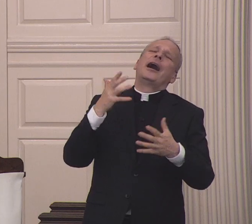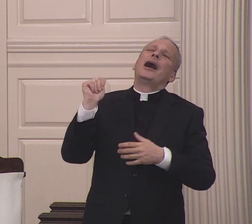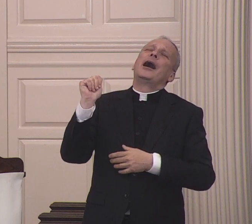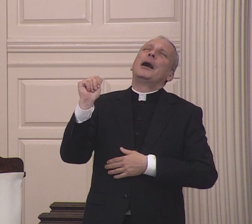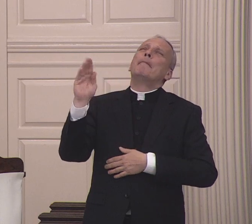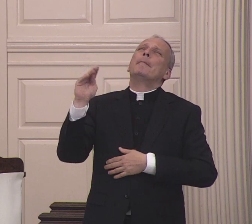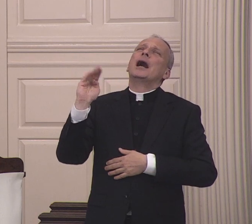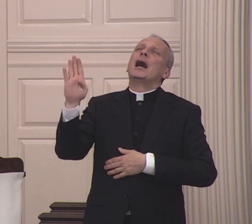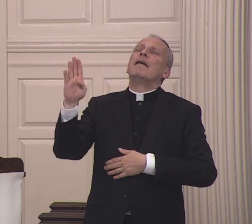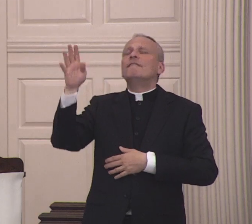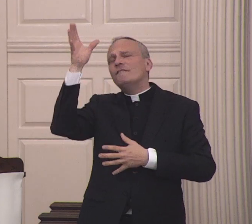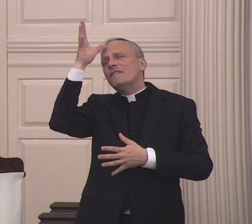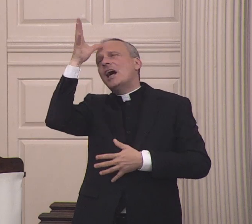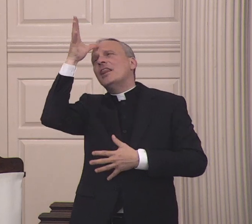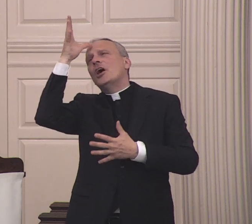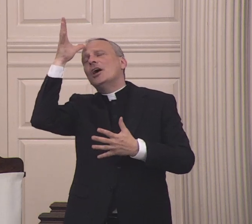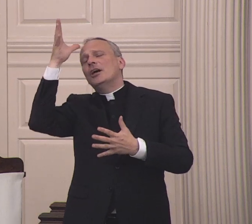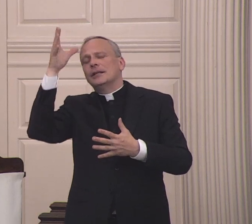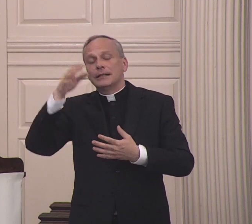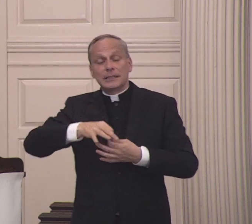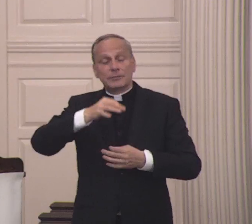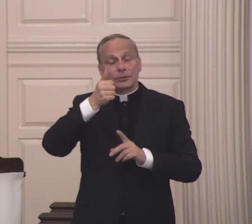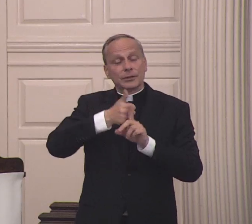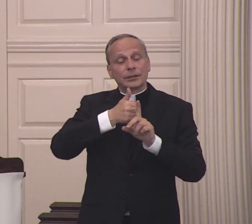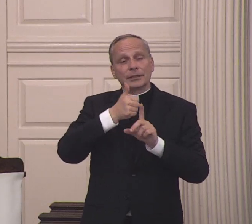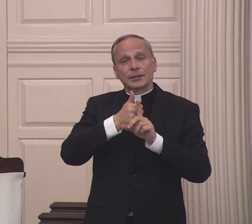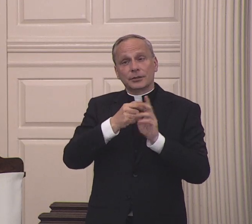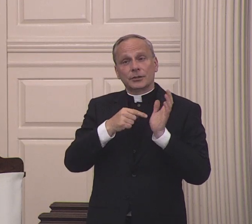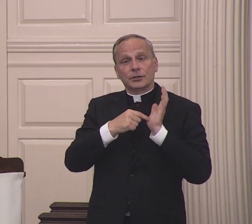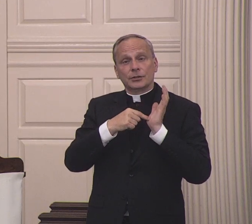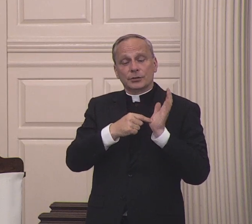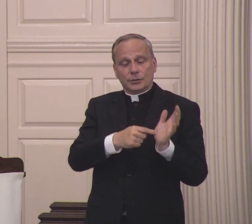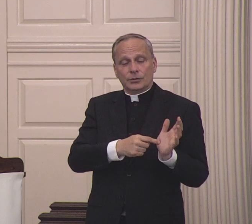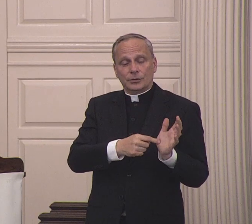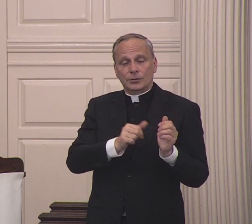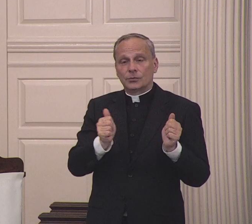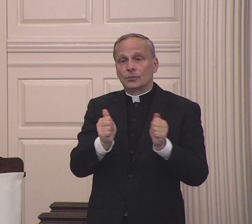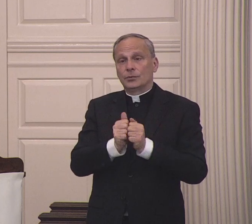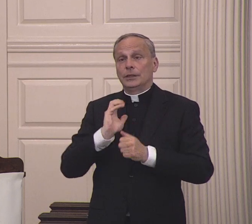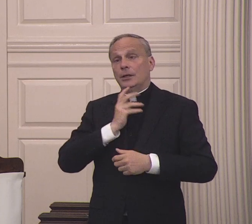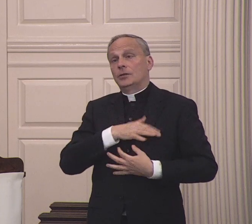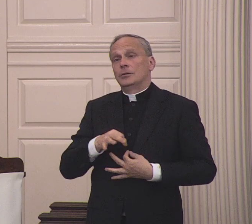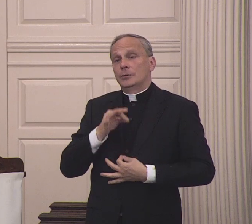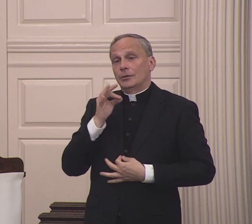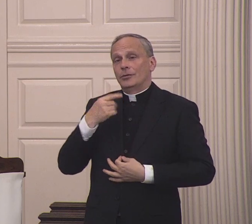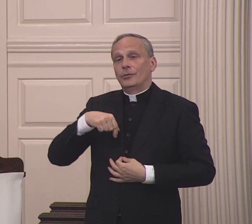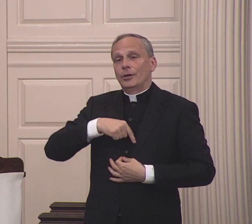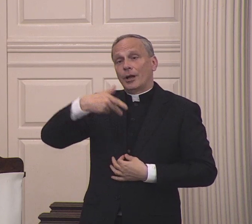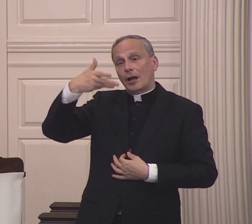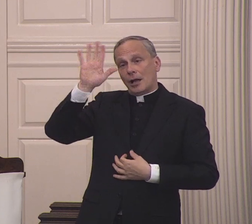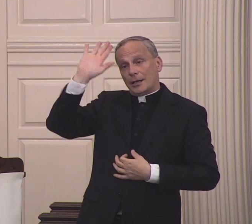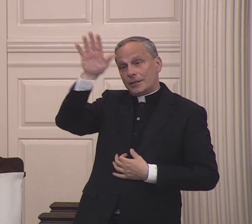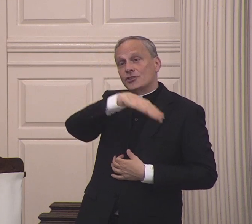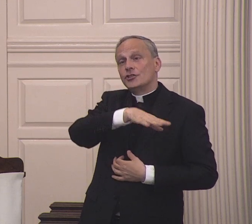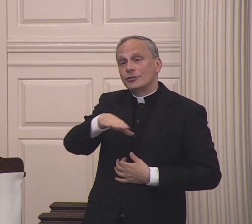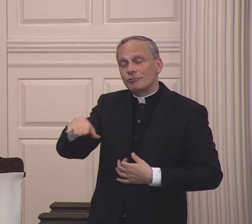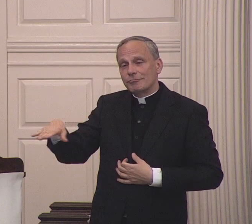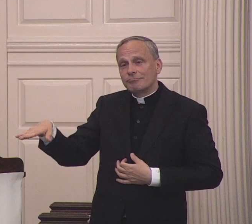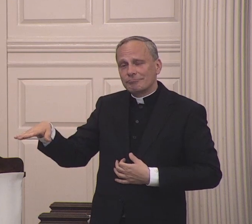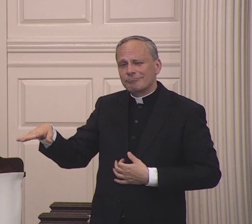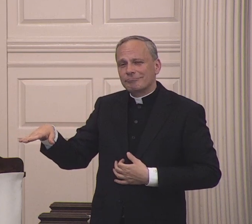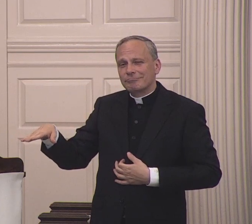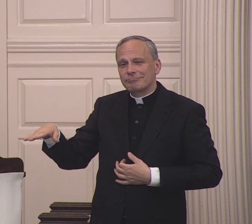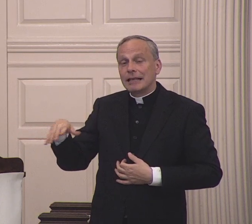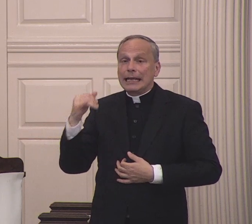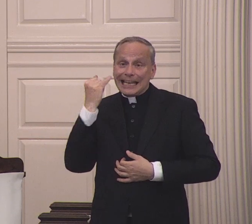Father. The Spirit himself bears witness with our spirit that we are children of God.